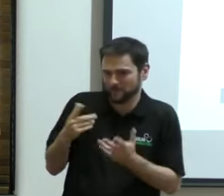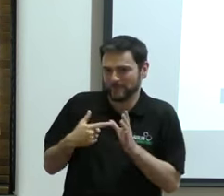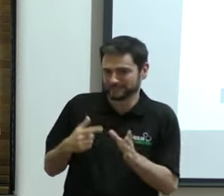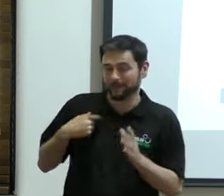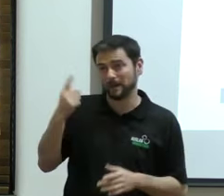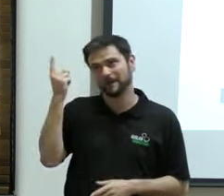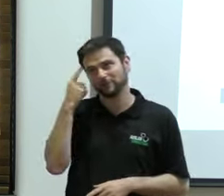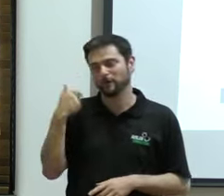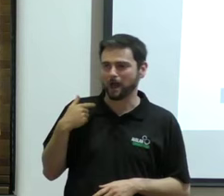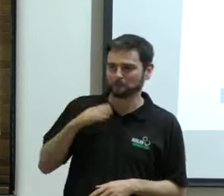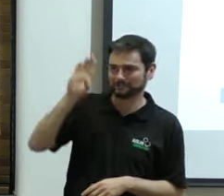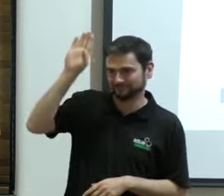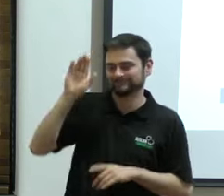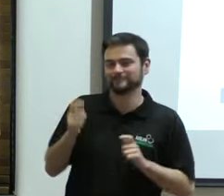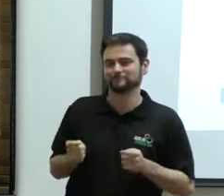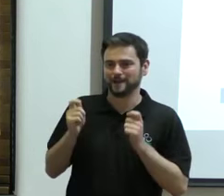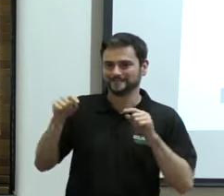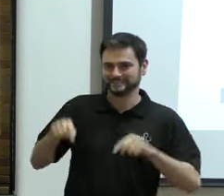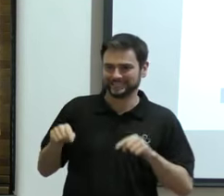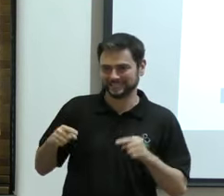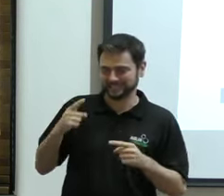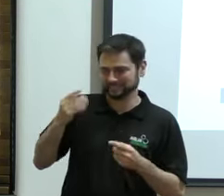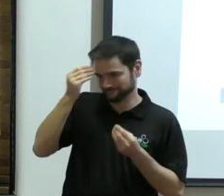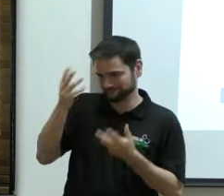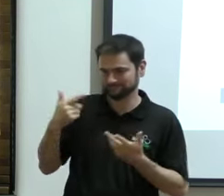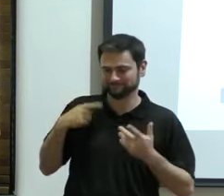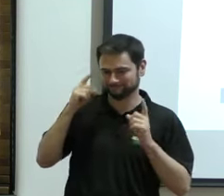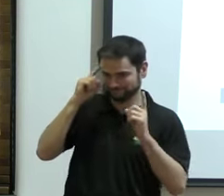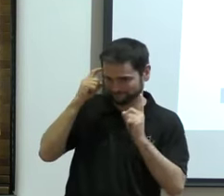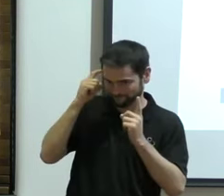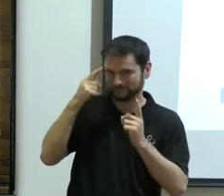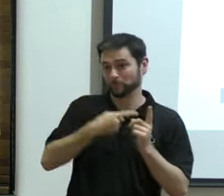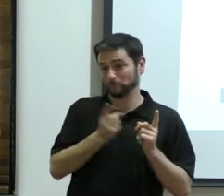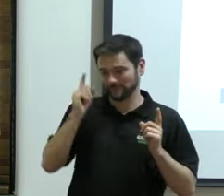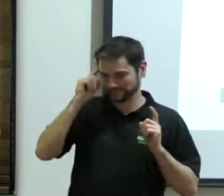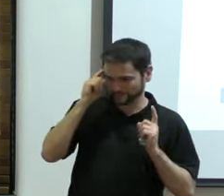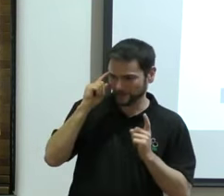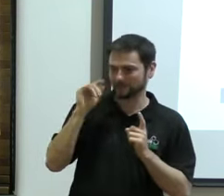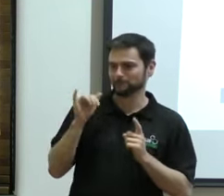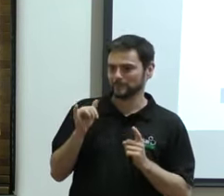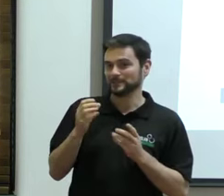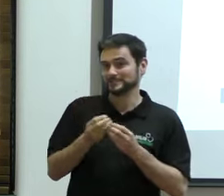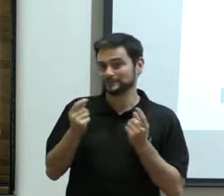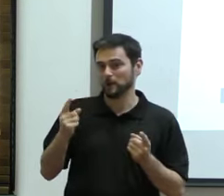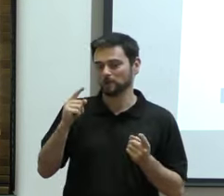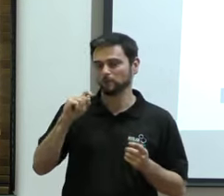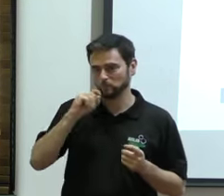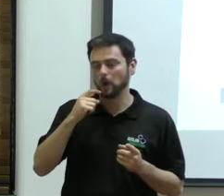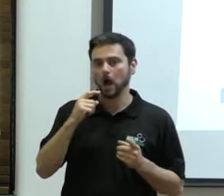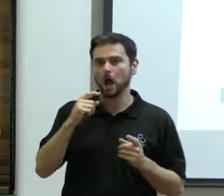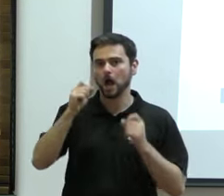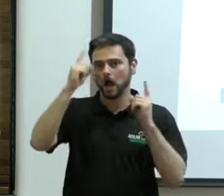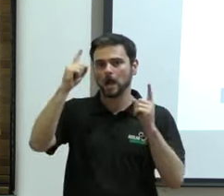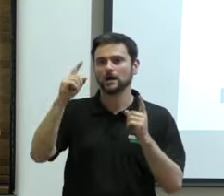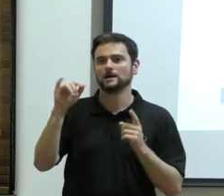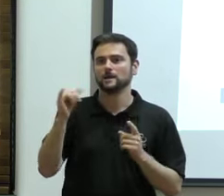I thought, well, if we bring it up that we're concerned, maybe someone can hear that we are concerned, and maybe someone